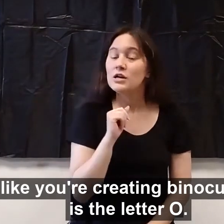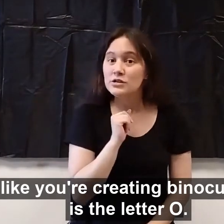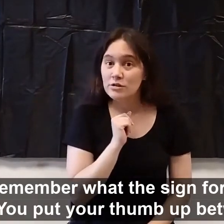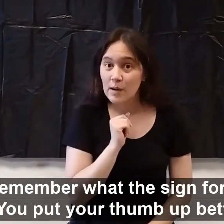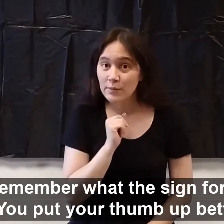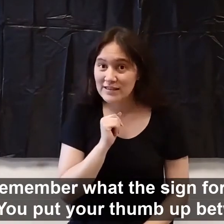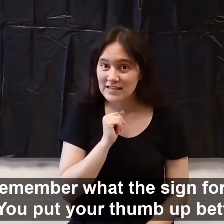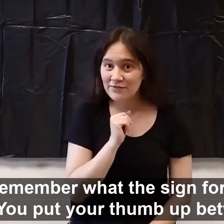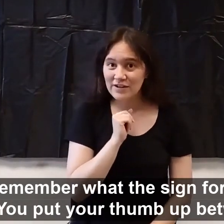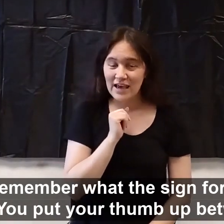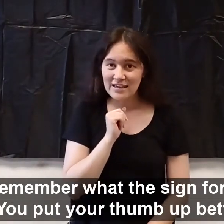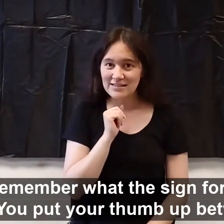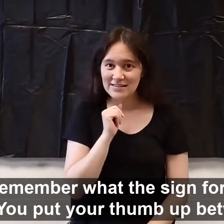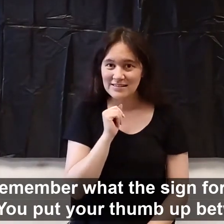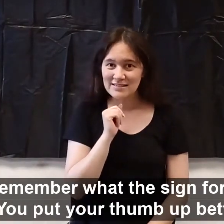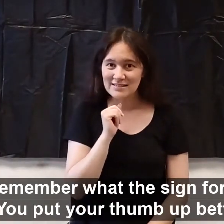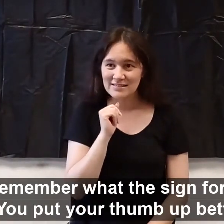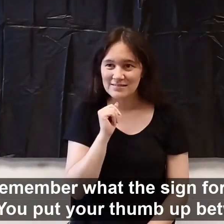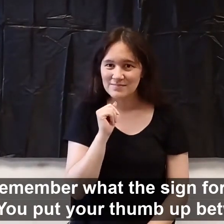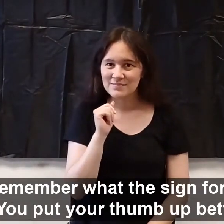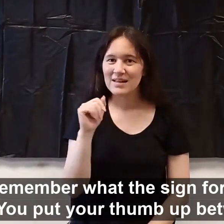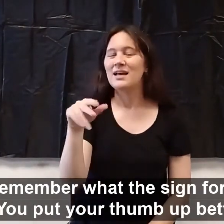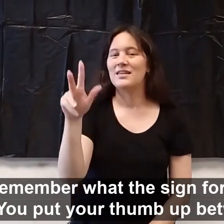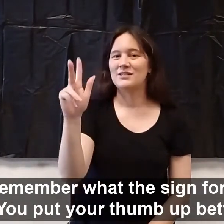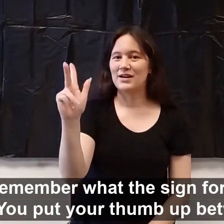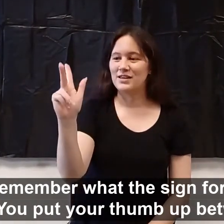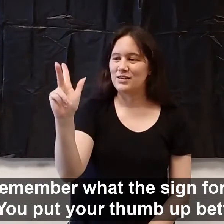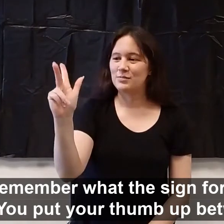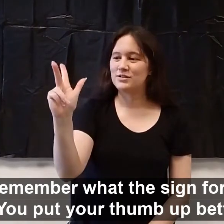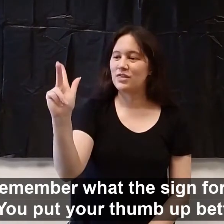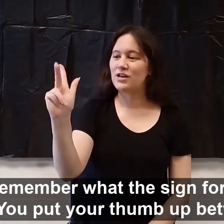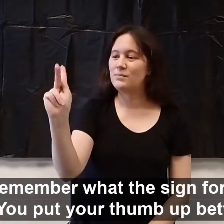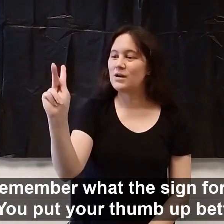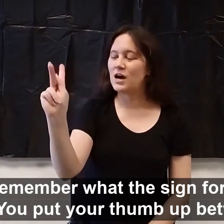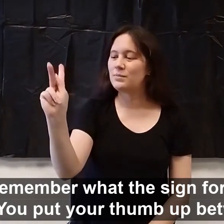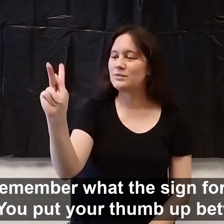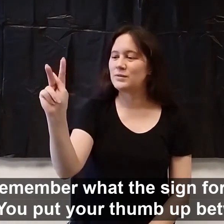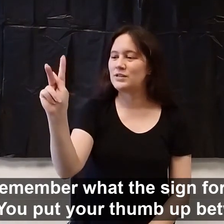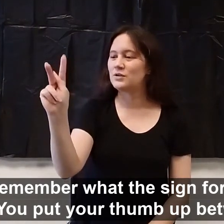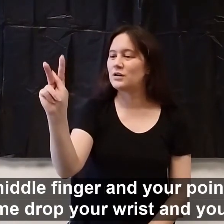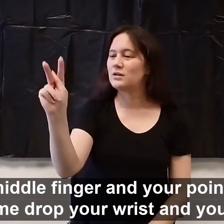Do you remember what the sign for K is? That's right. You put your thumb up between your